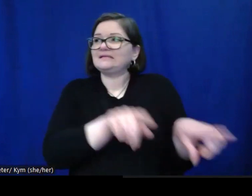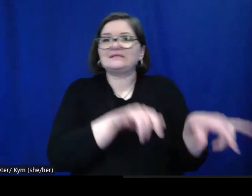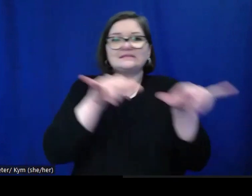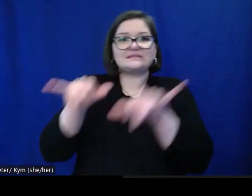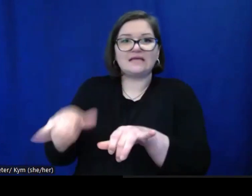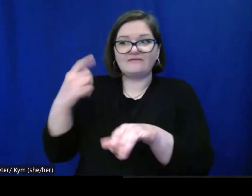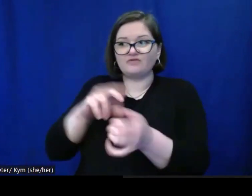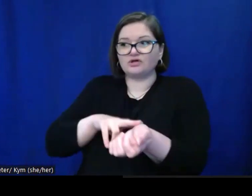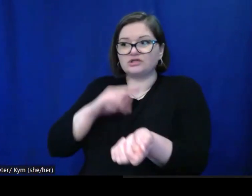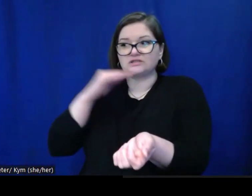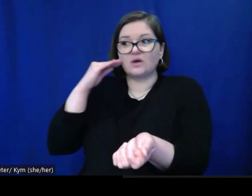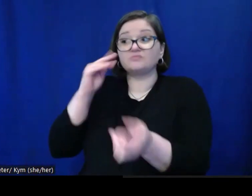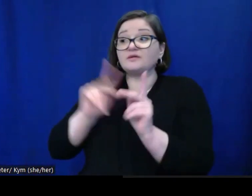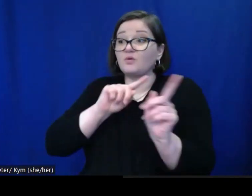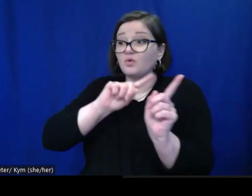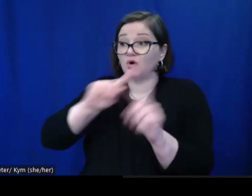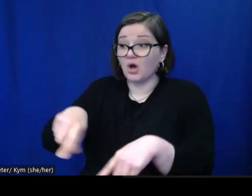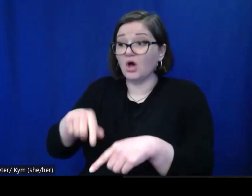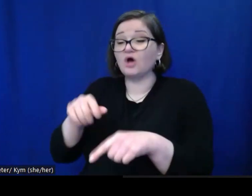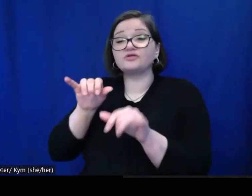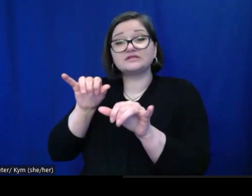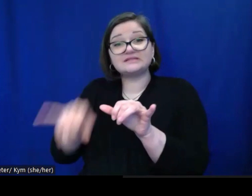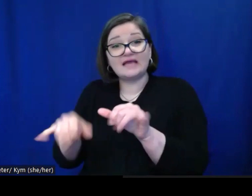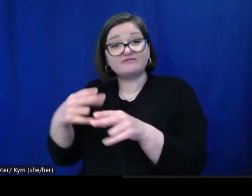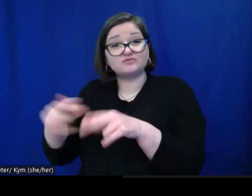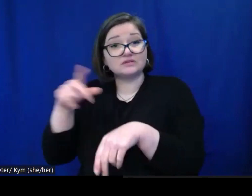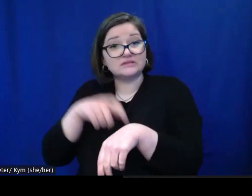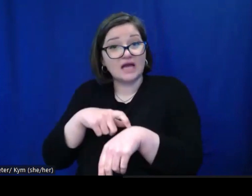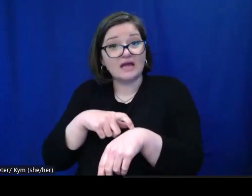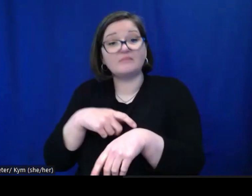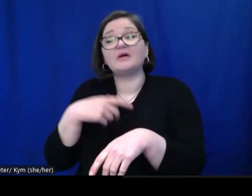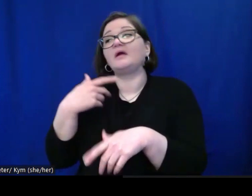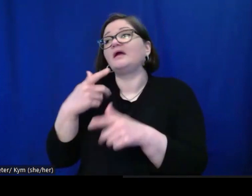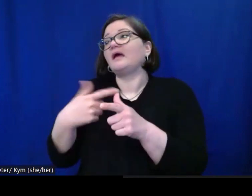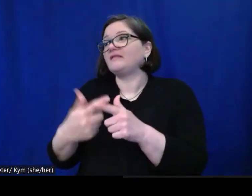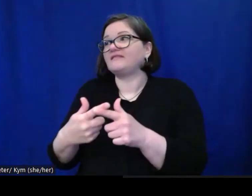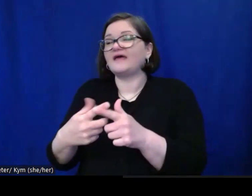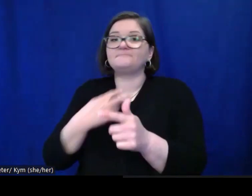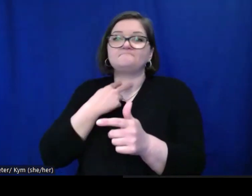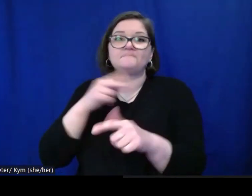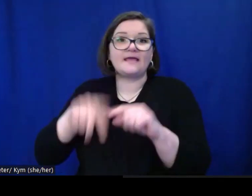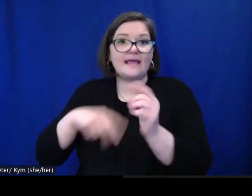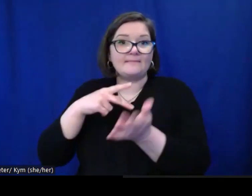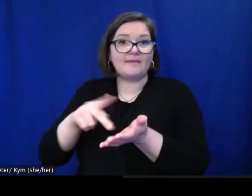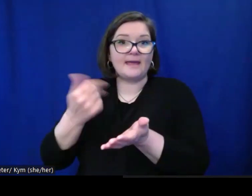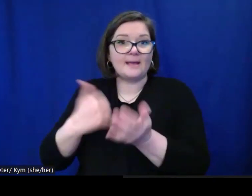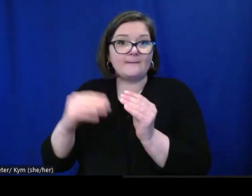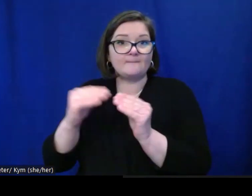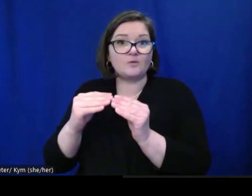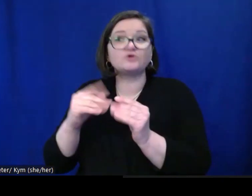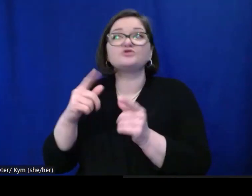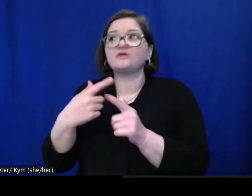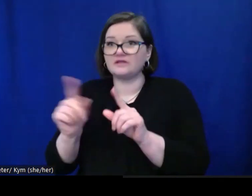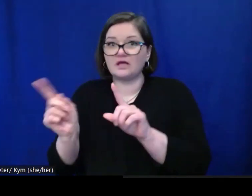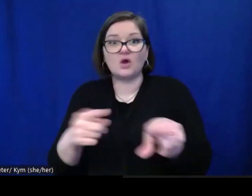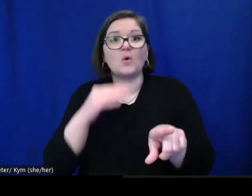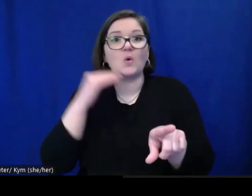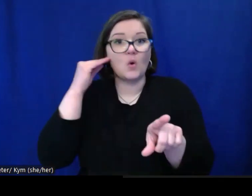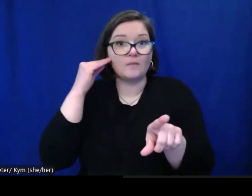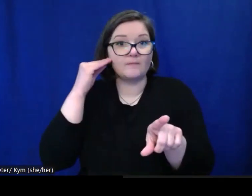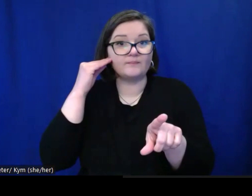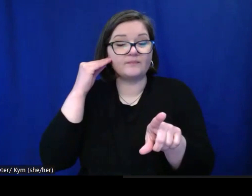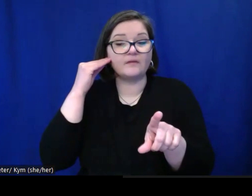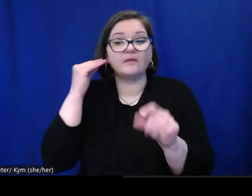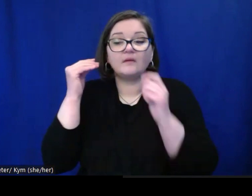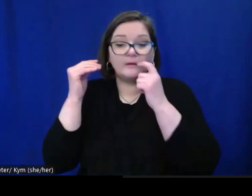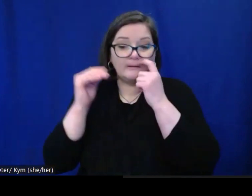while, they can't pay for the care anymore, so they go home. And they go home to